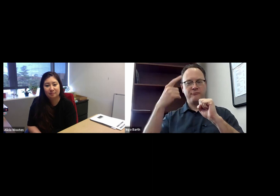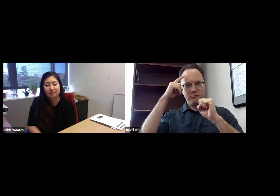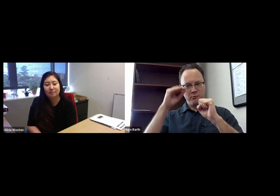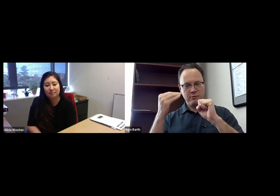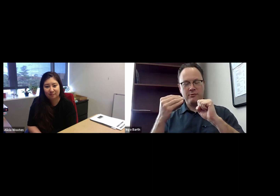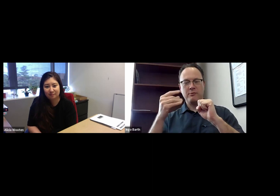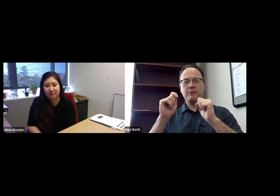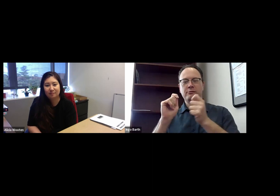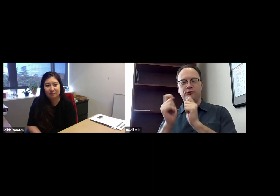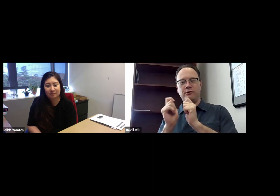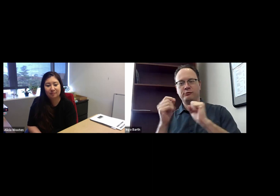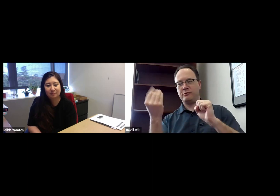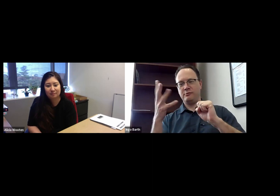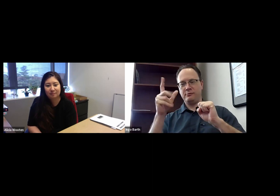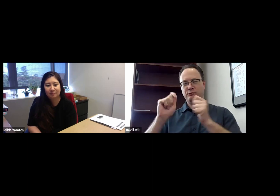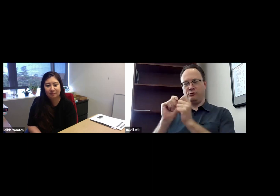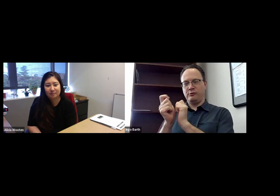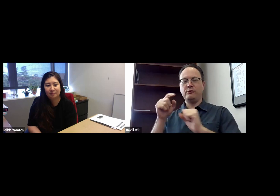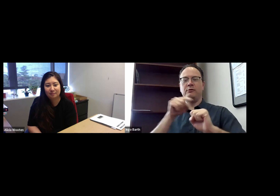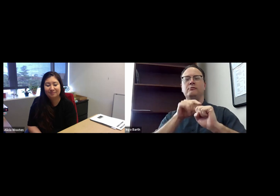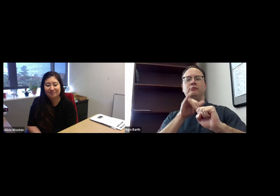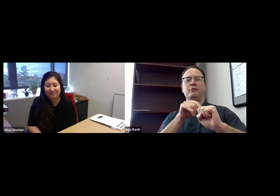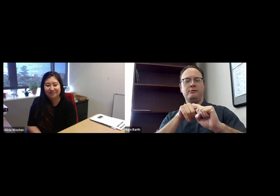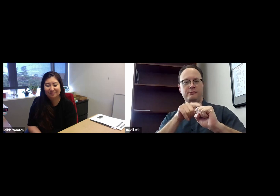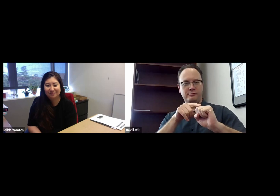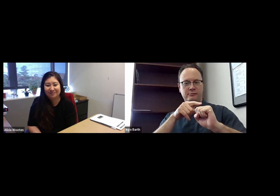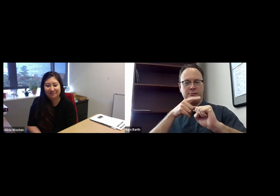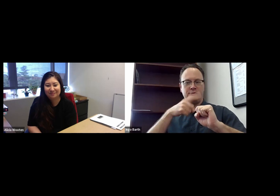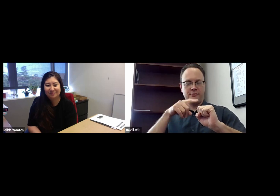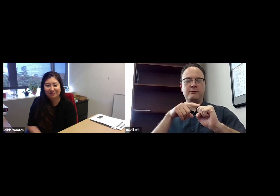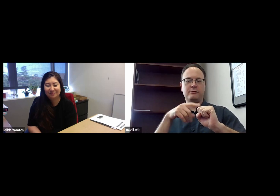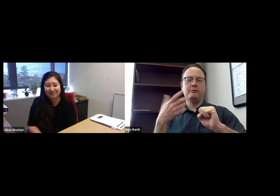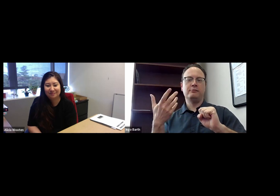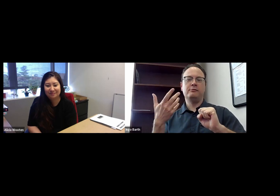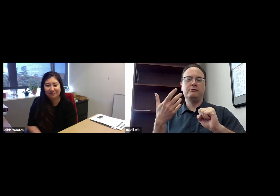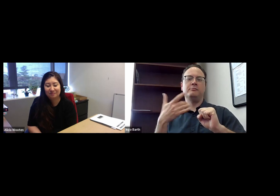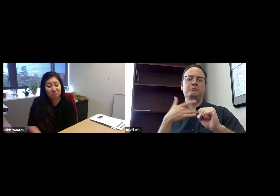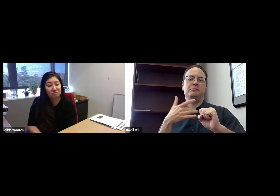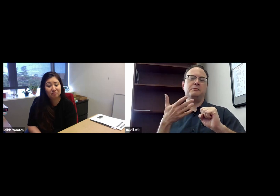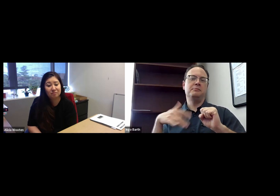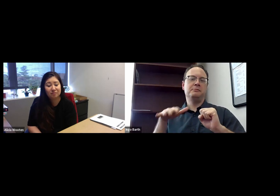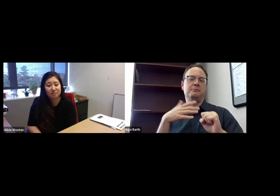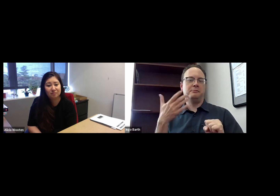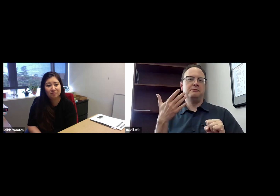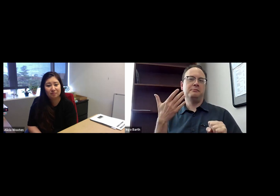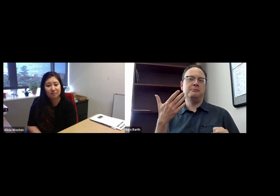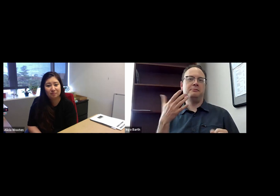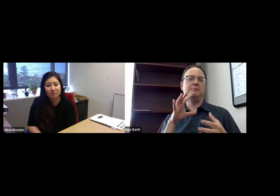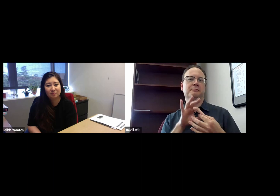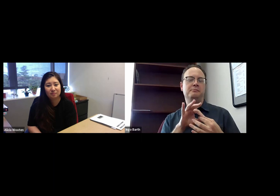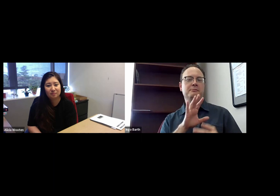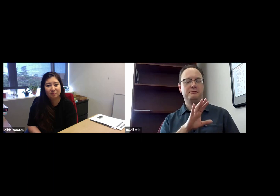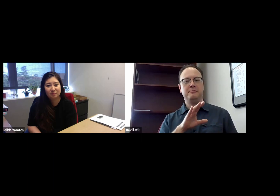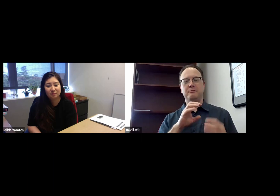set for all of the different planets, and then we can come up with lexicon on how we talk about and orbit